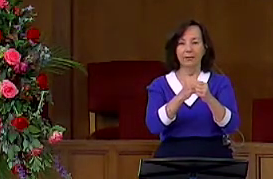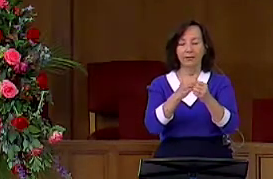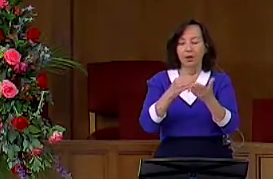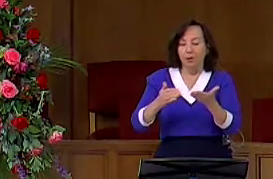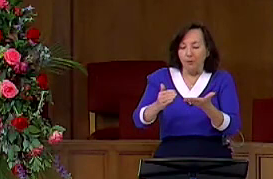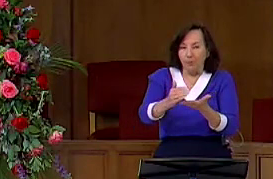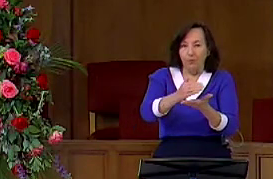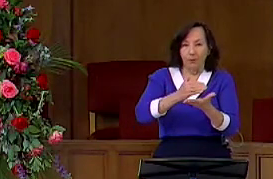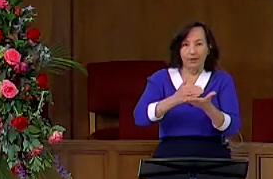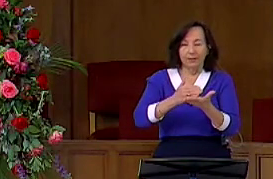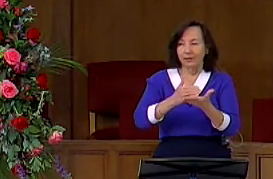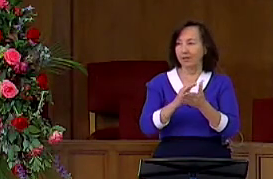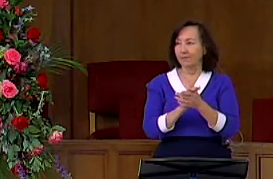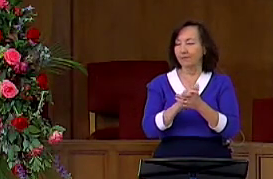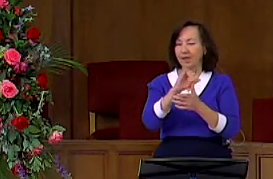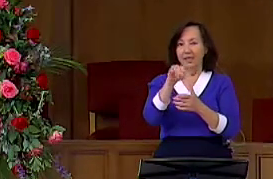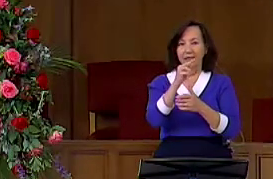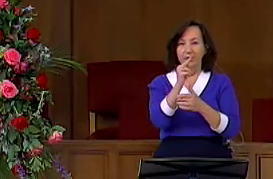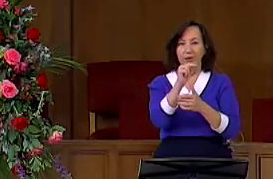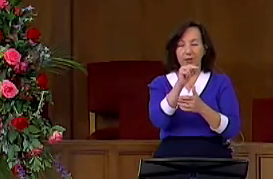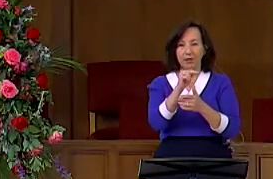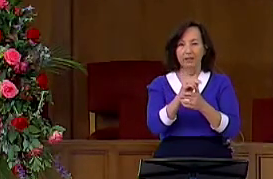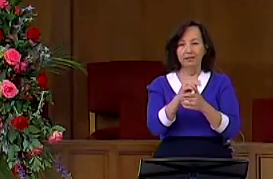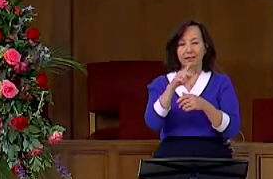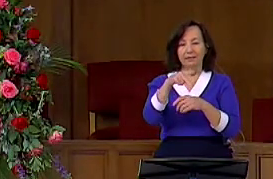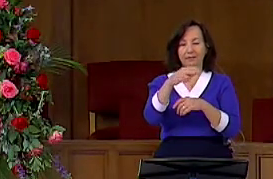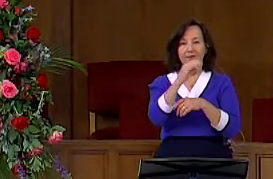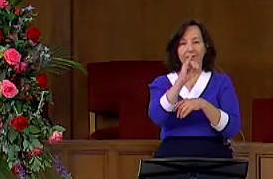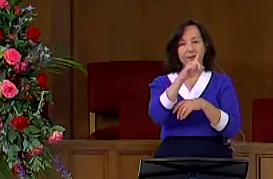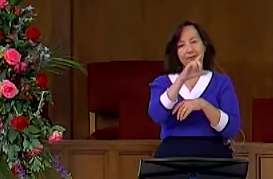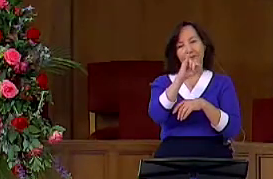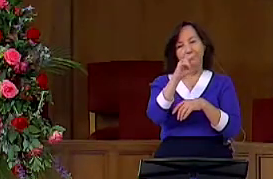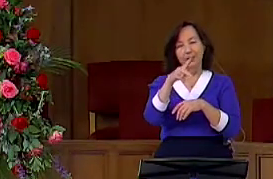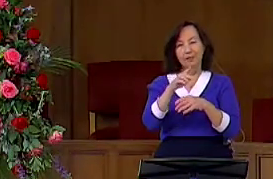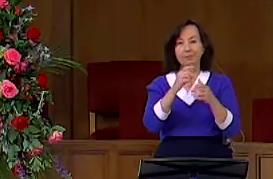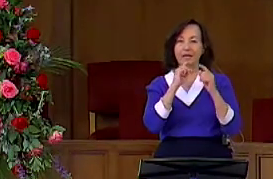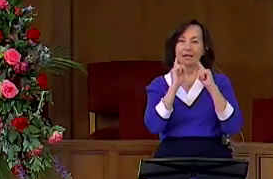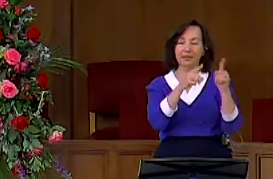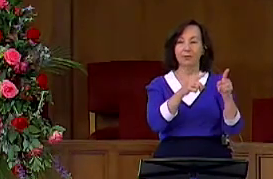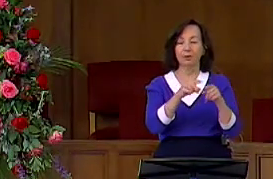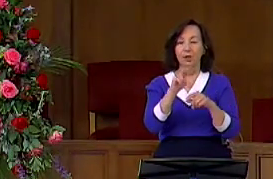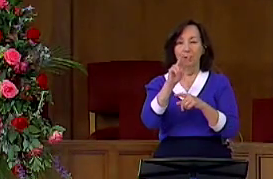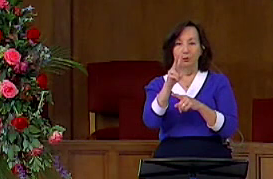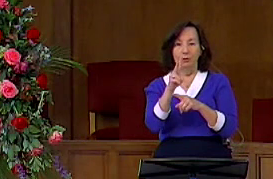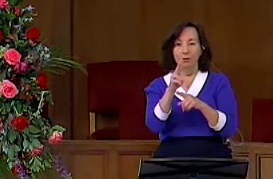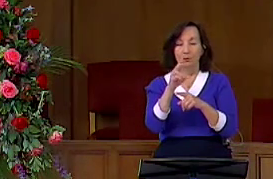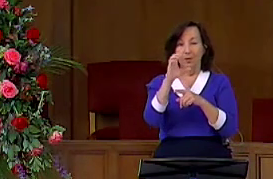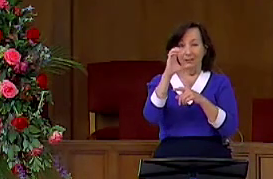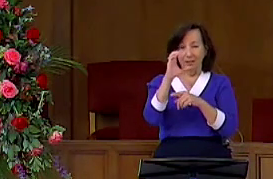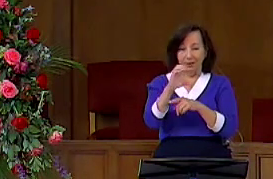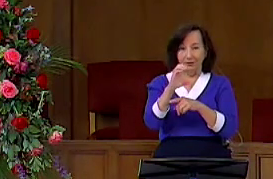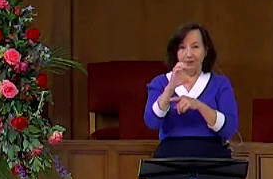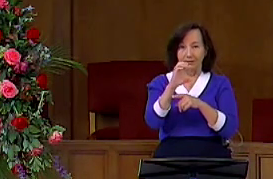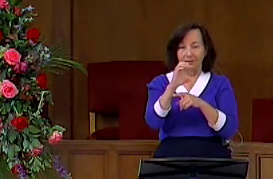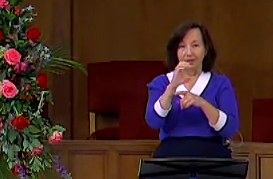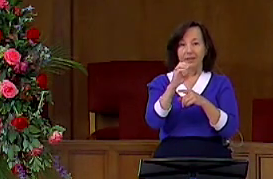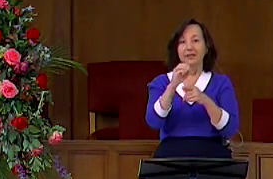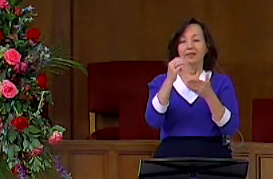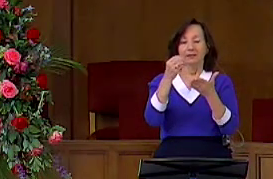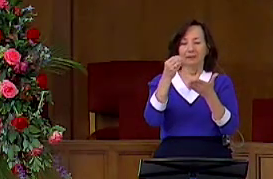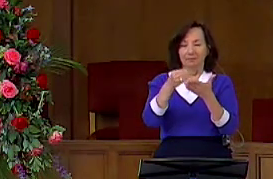wages. In John's gospel, Philip answered, 200 denarii. 200